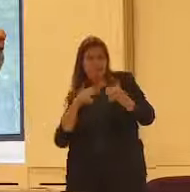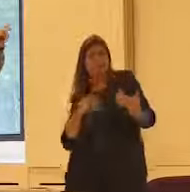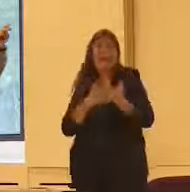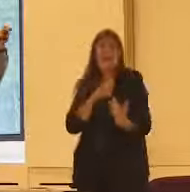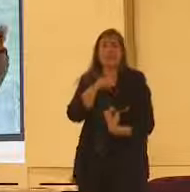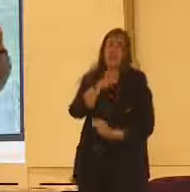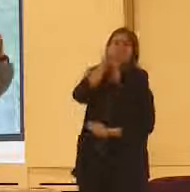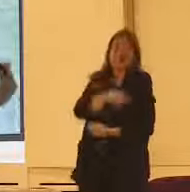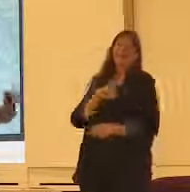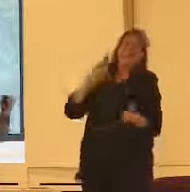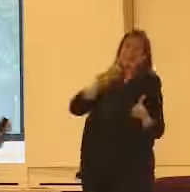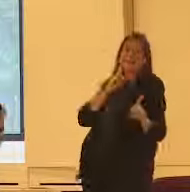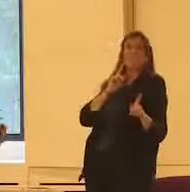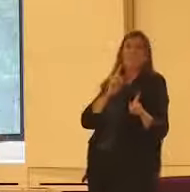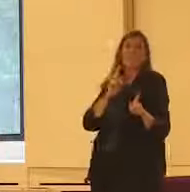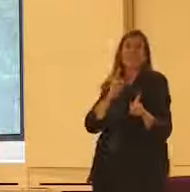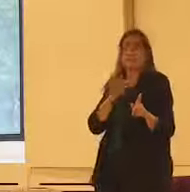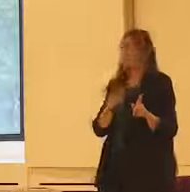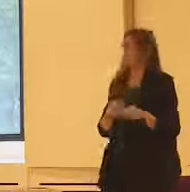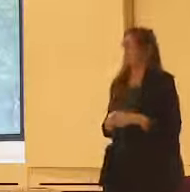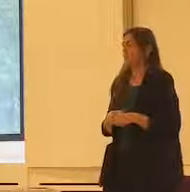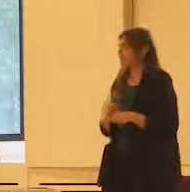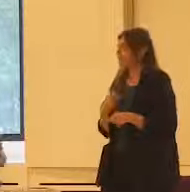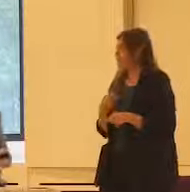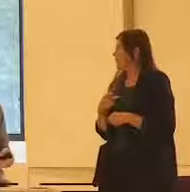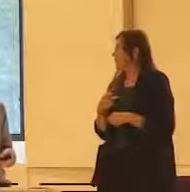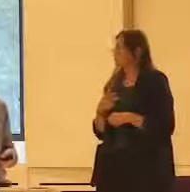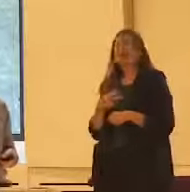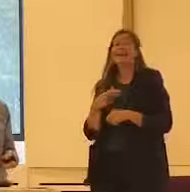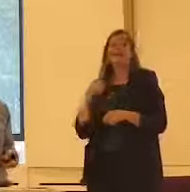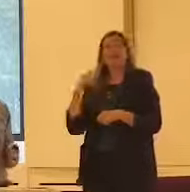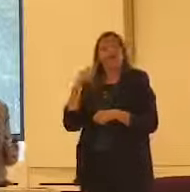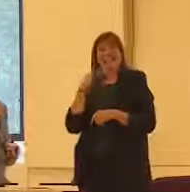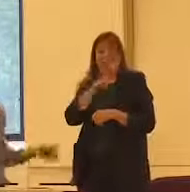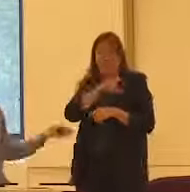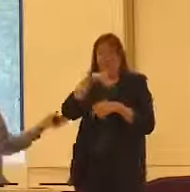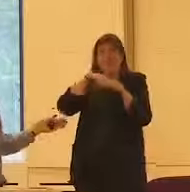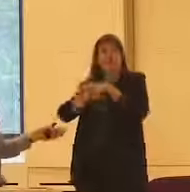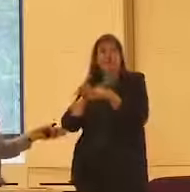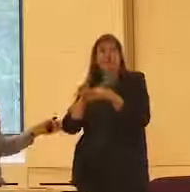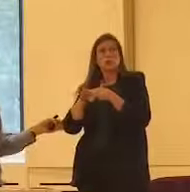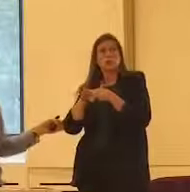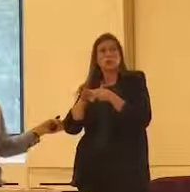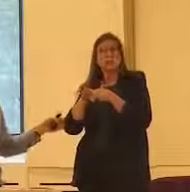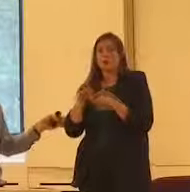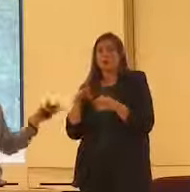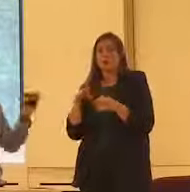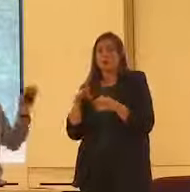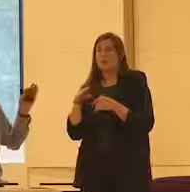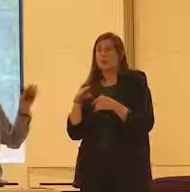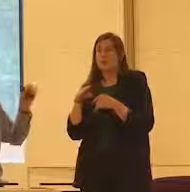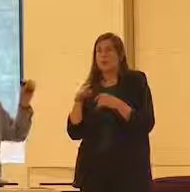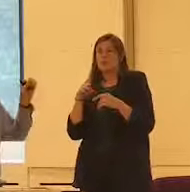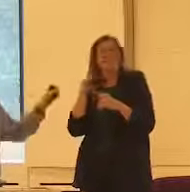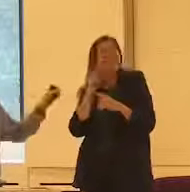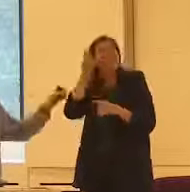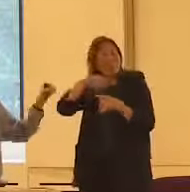I've found that when deaf people get into specialist deaf mental health services, they suddenly flourish. They get a diagnosis